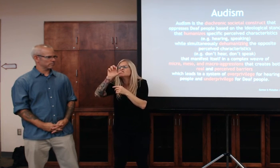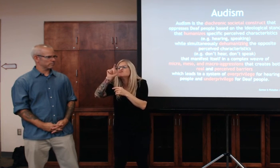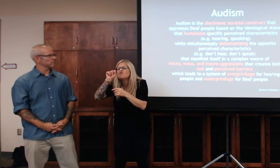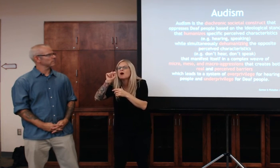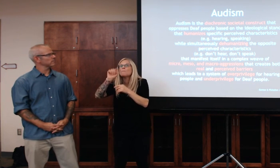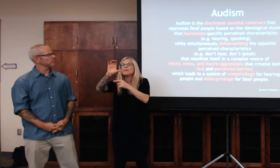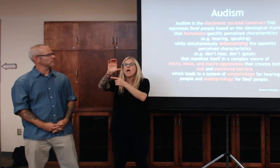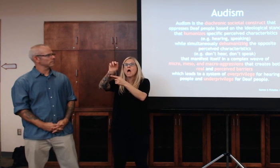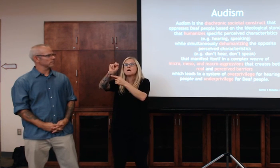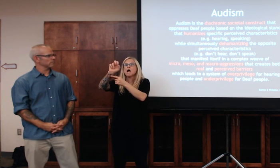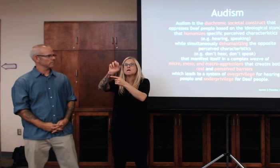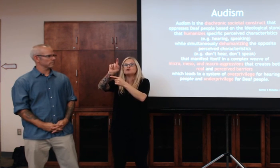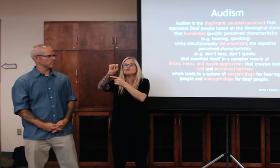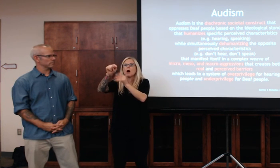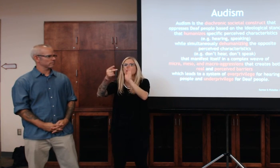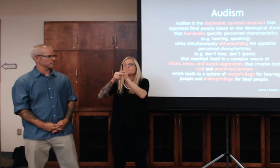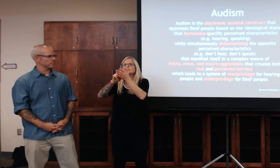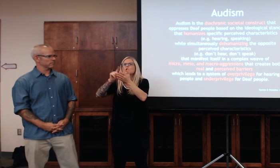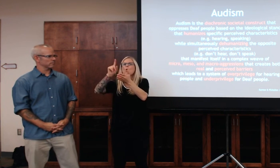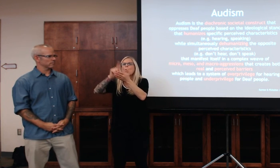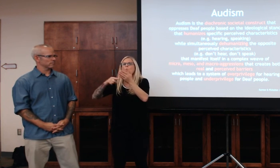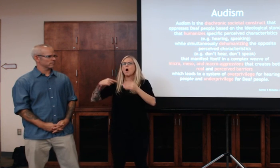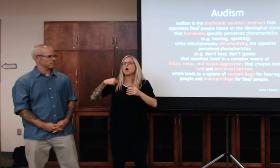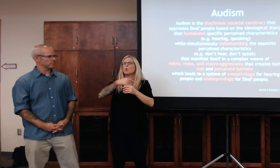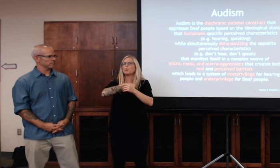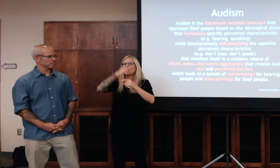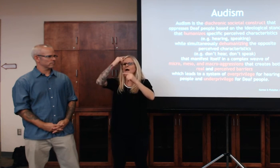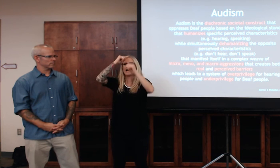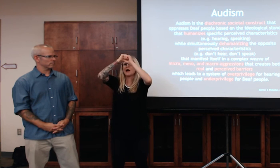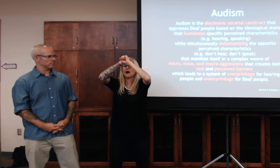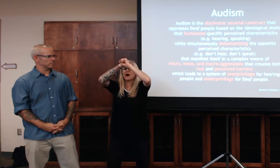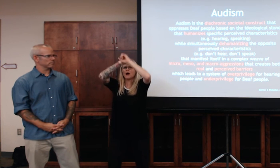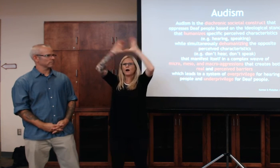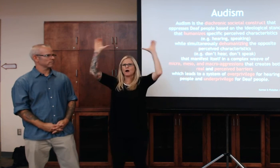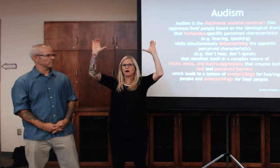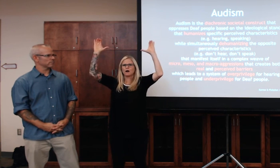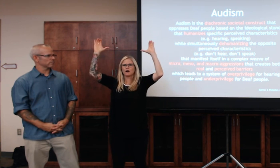construct together, what does that mean? Construct means what we perceive.